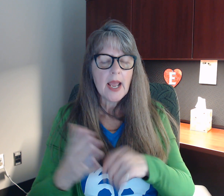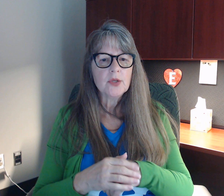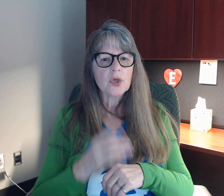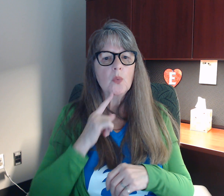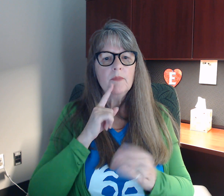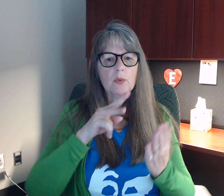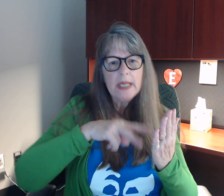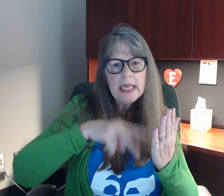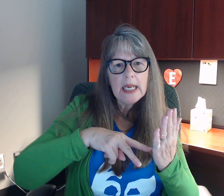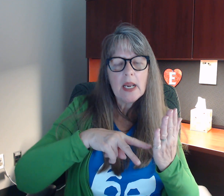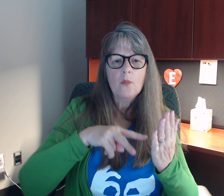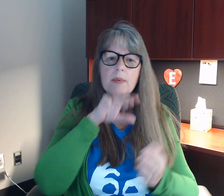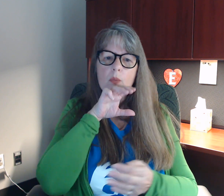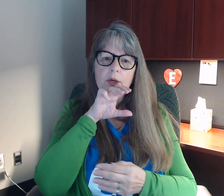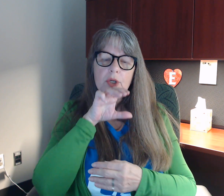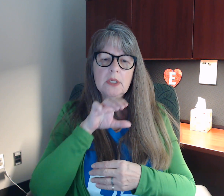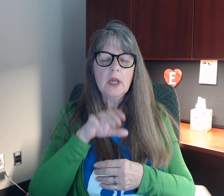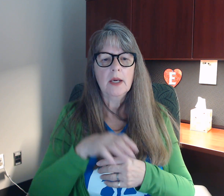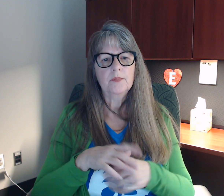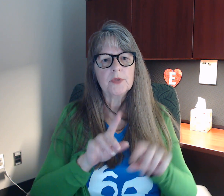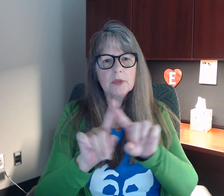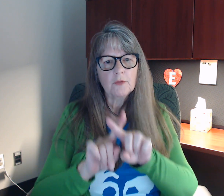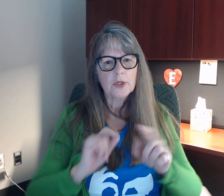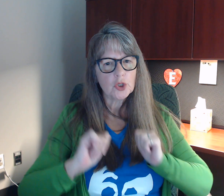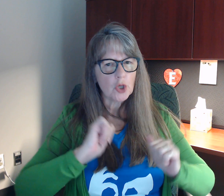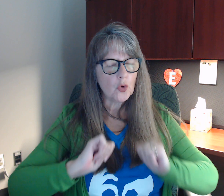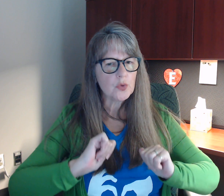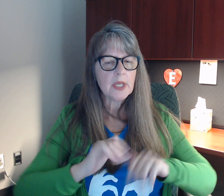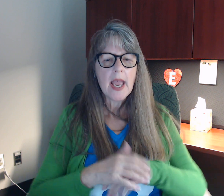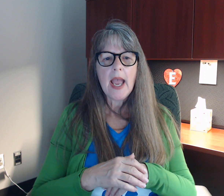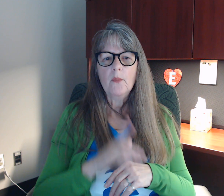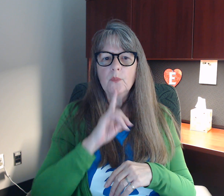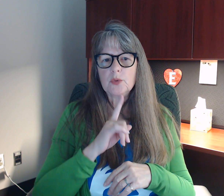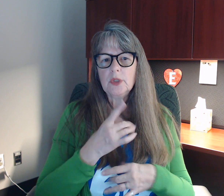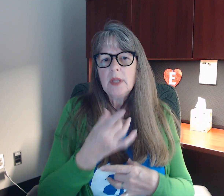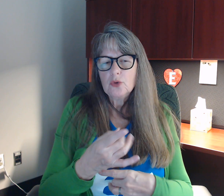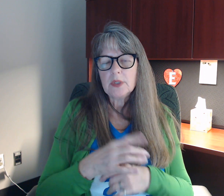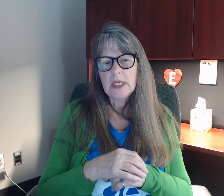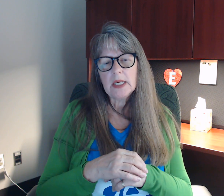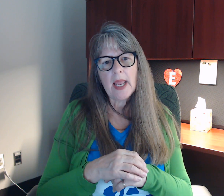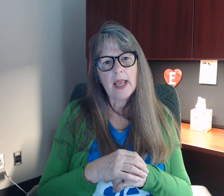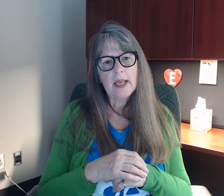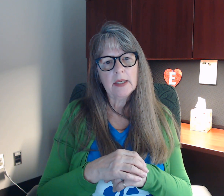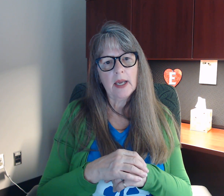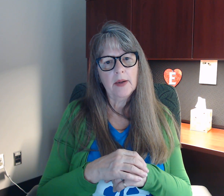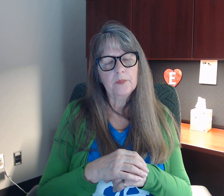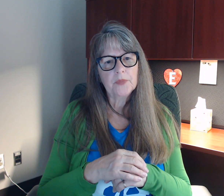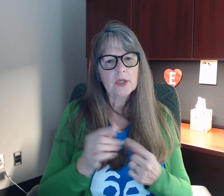so we've been reading and we've been watching some different shows, and it's really interesting. And